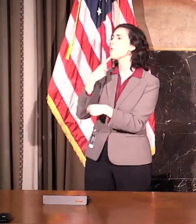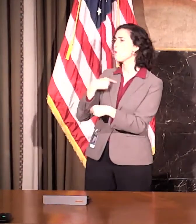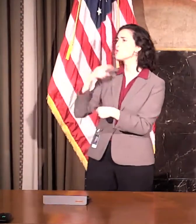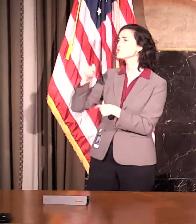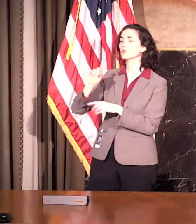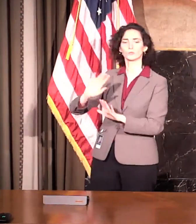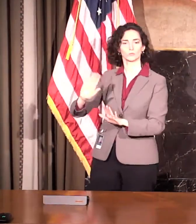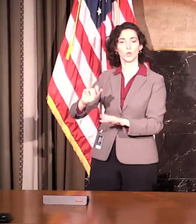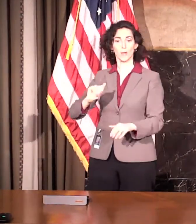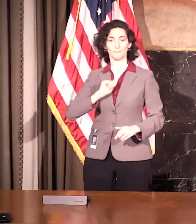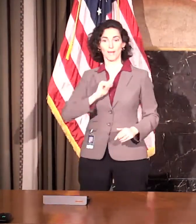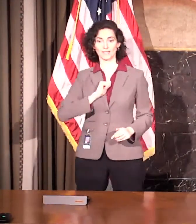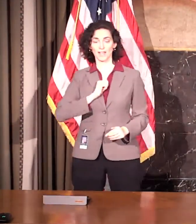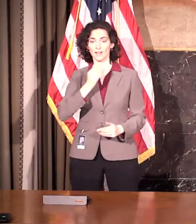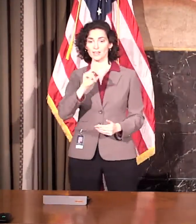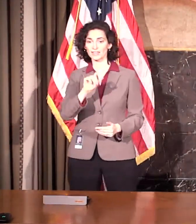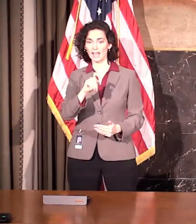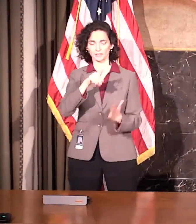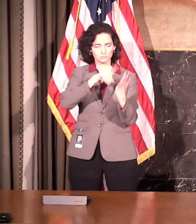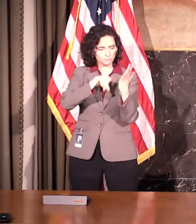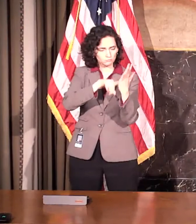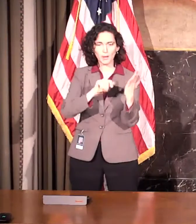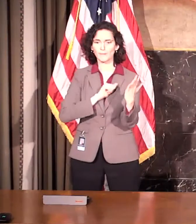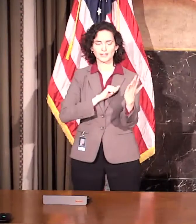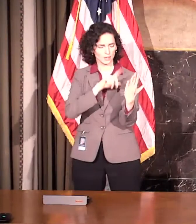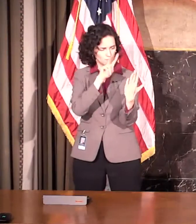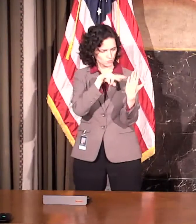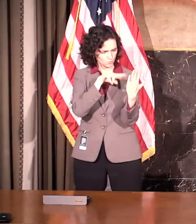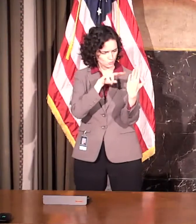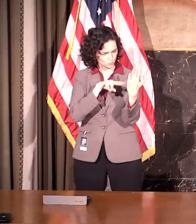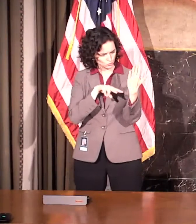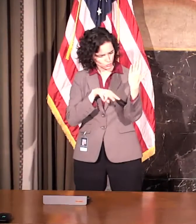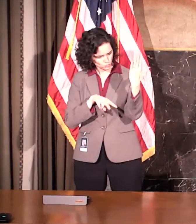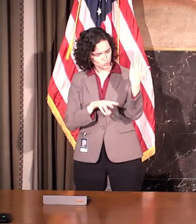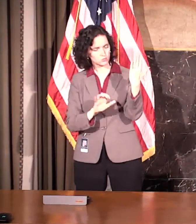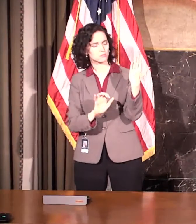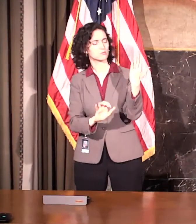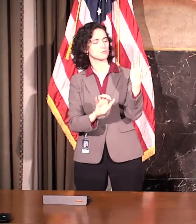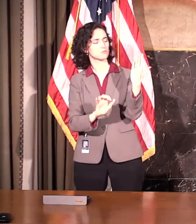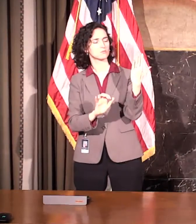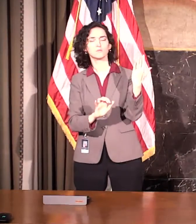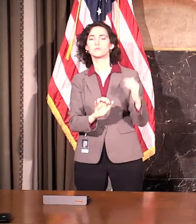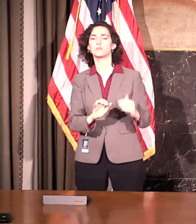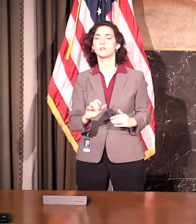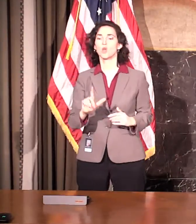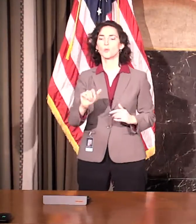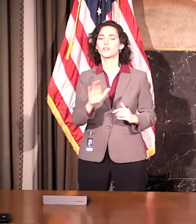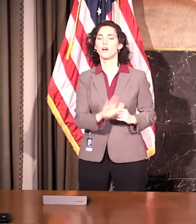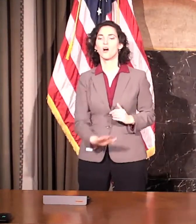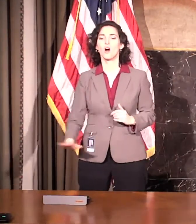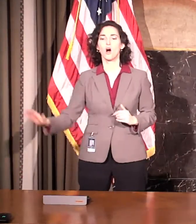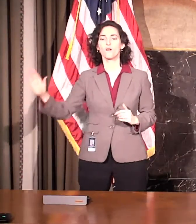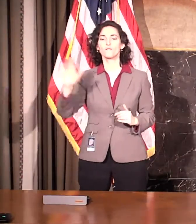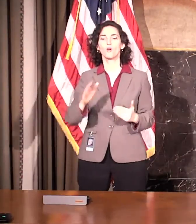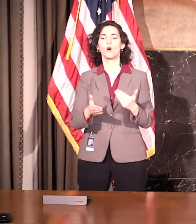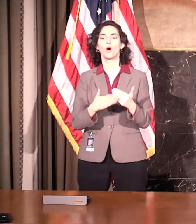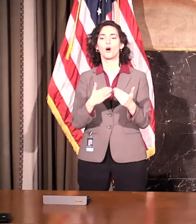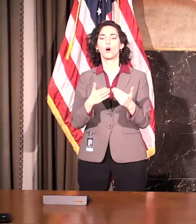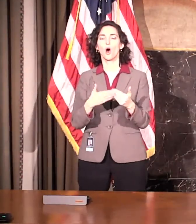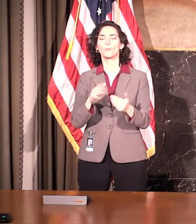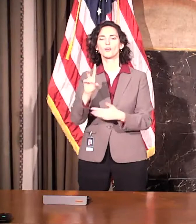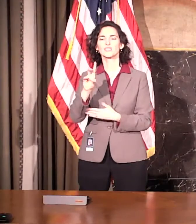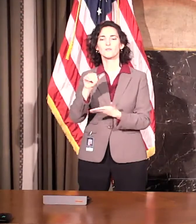looked at the data myself and said there are nearly 7,000 Louisianians who have died